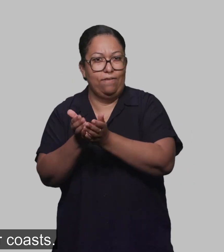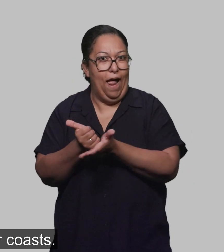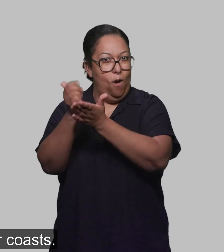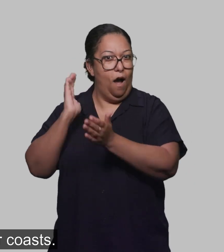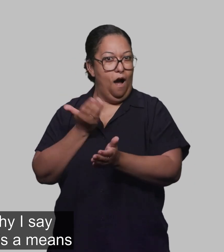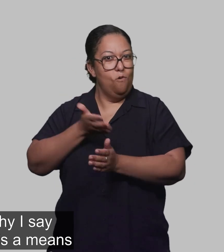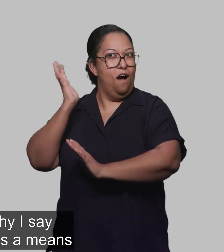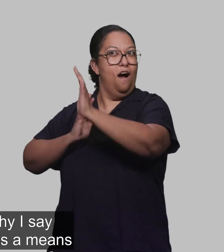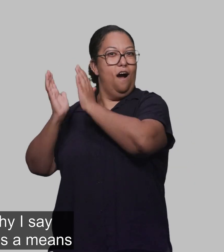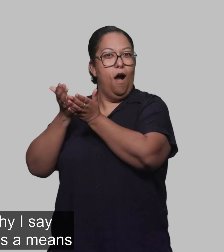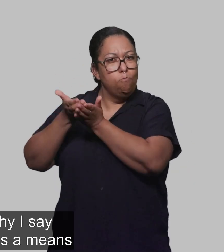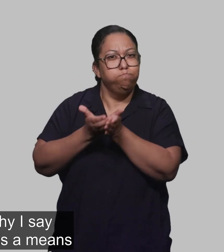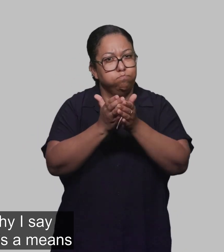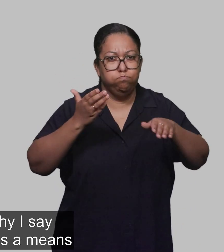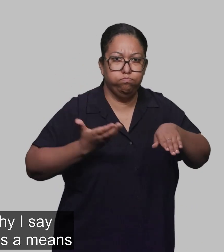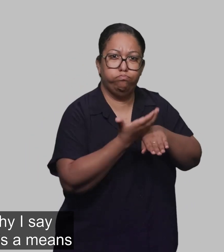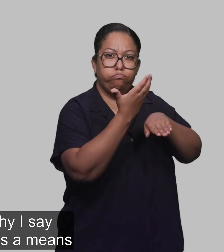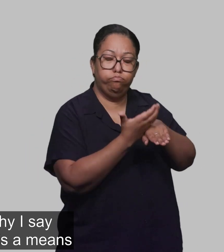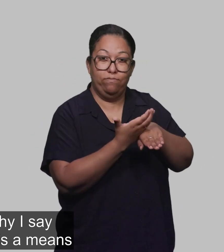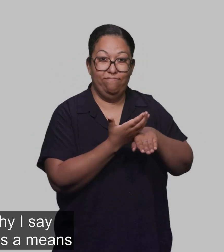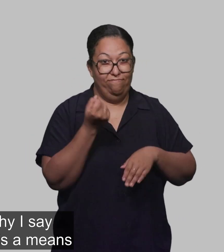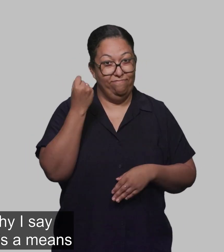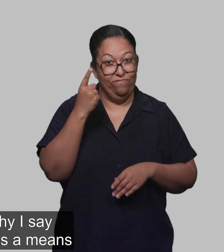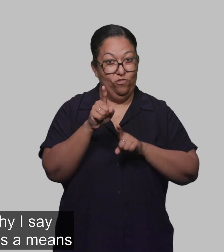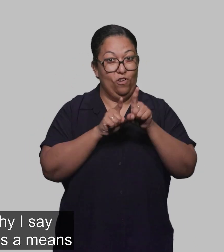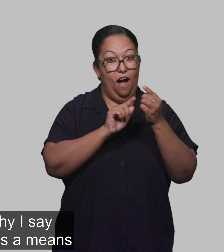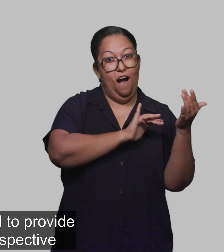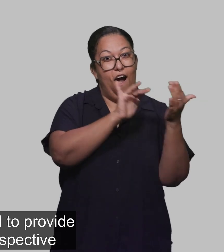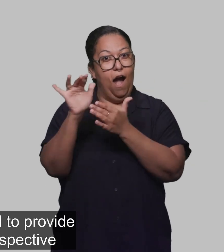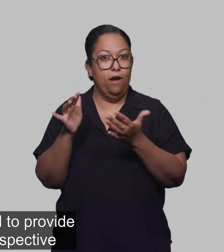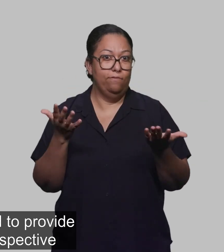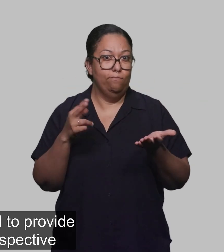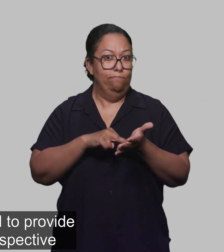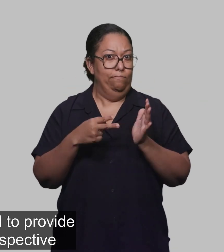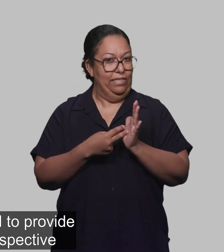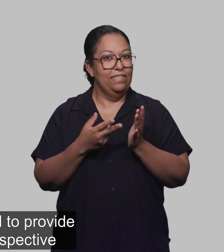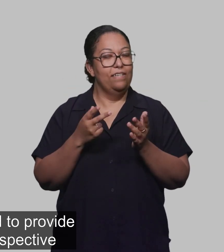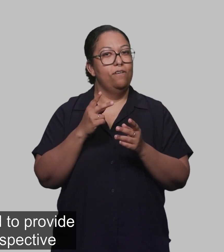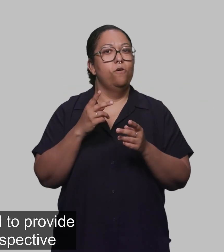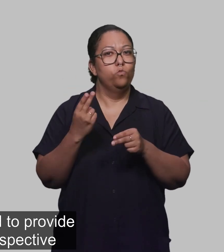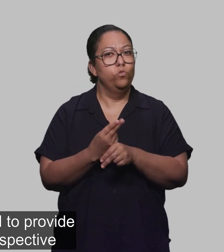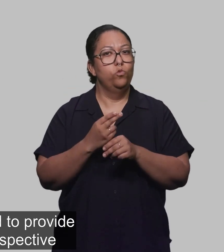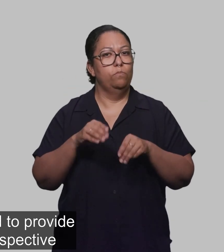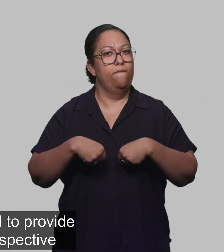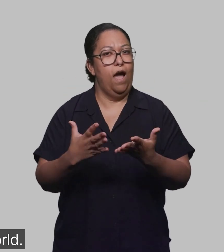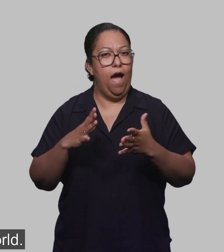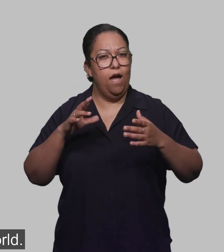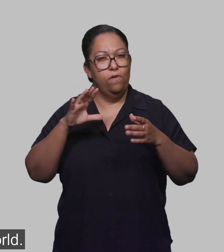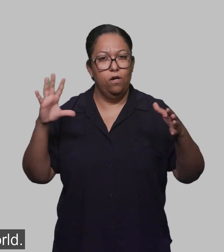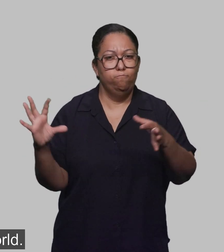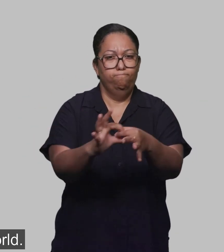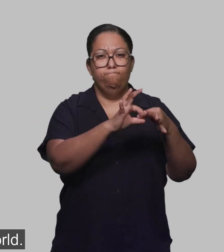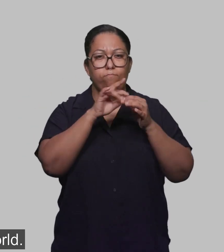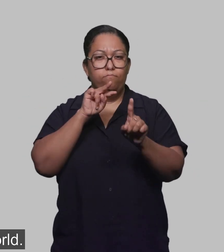coasts. And that is why I say that astronomy is a means that can be used to provide a unifying perspective of the